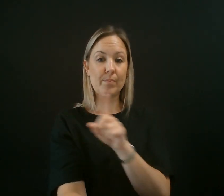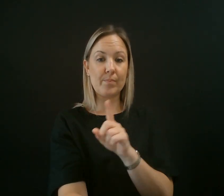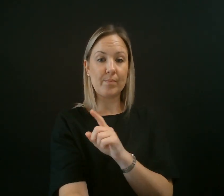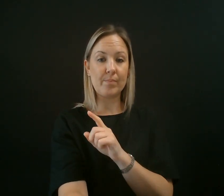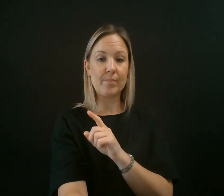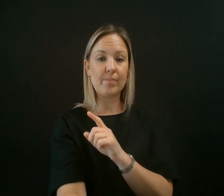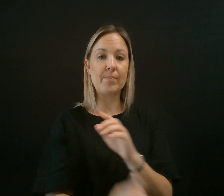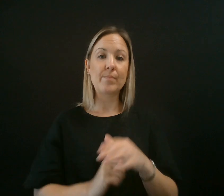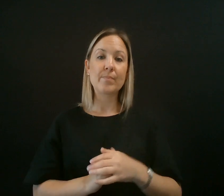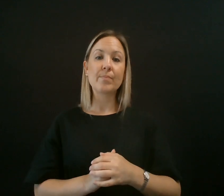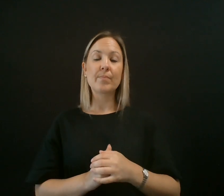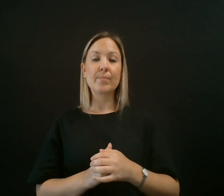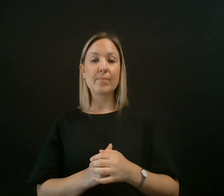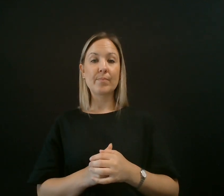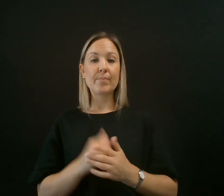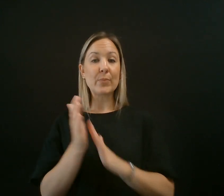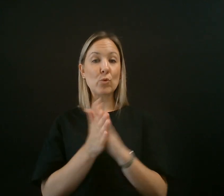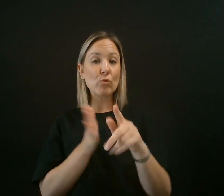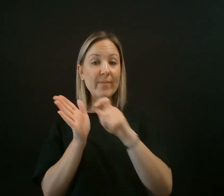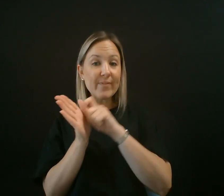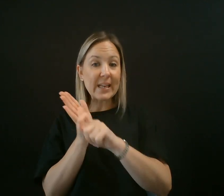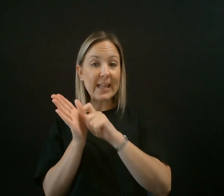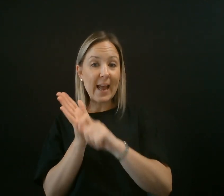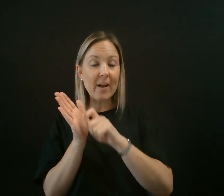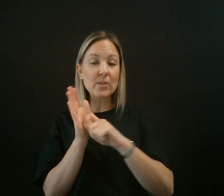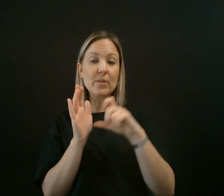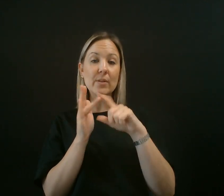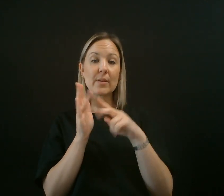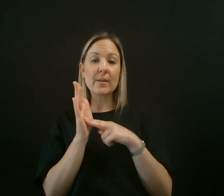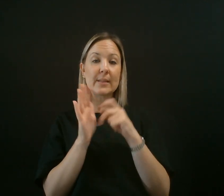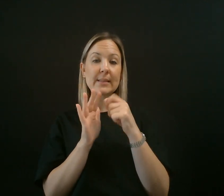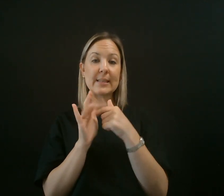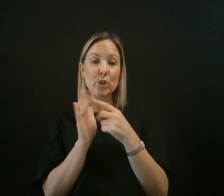To fill out the condition report and give the